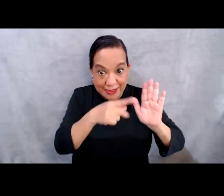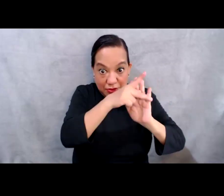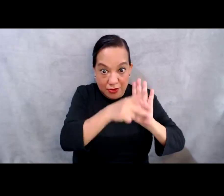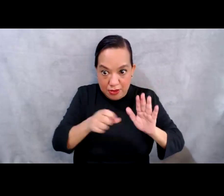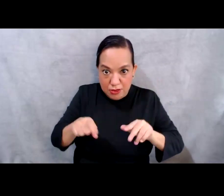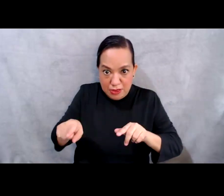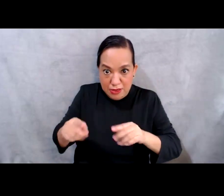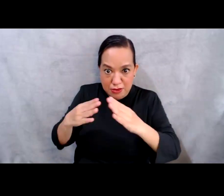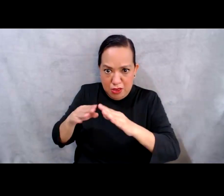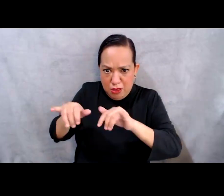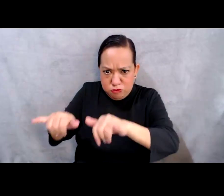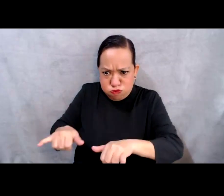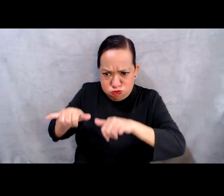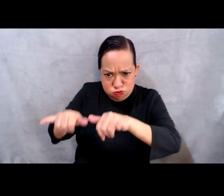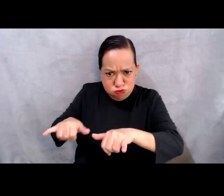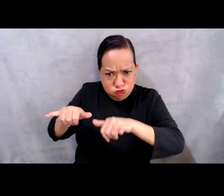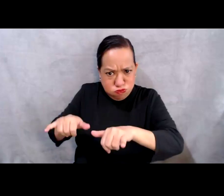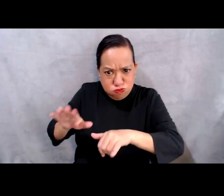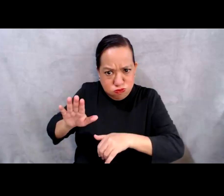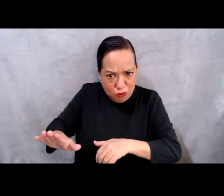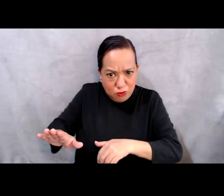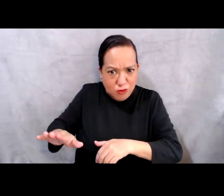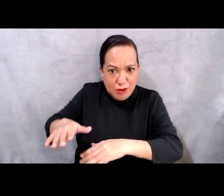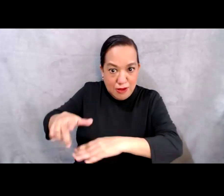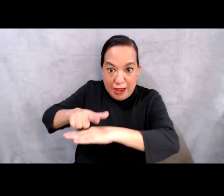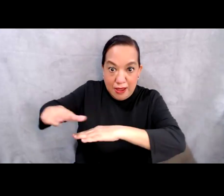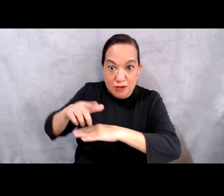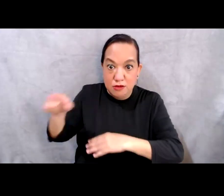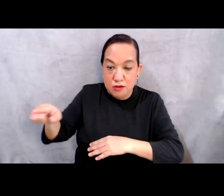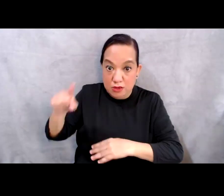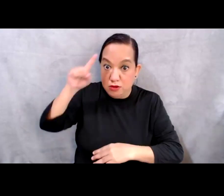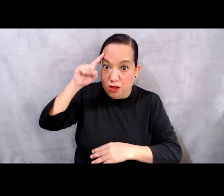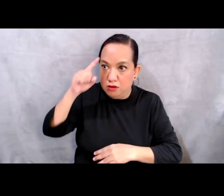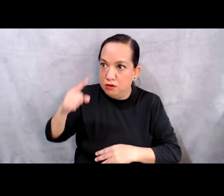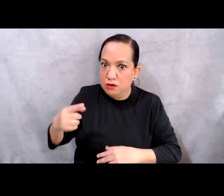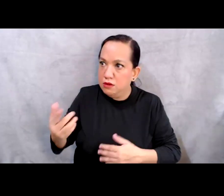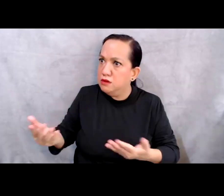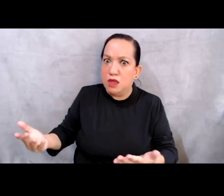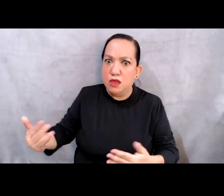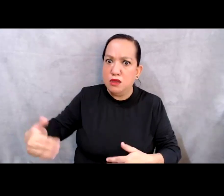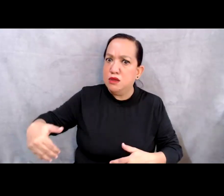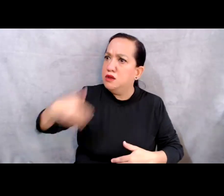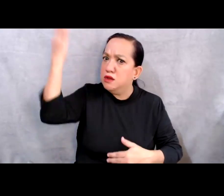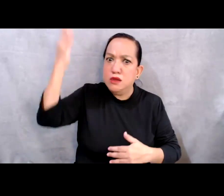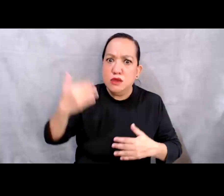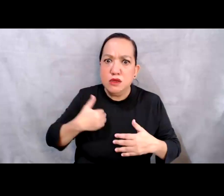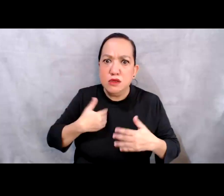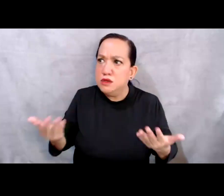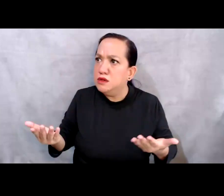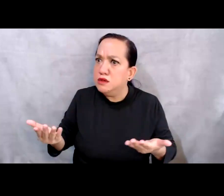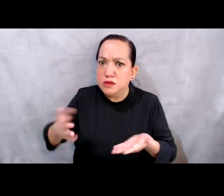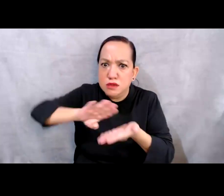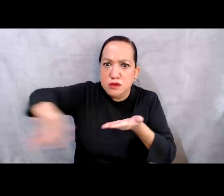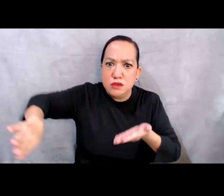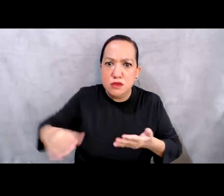and licensing land title is issued to only one family, while 3